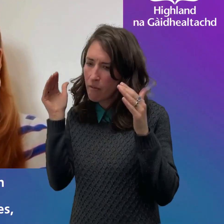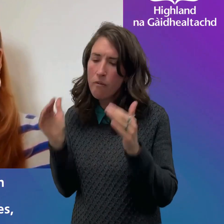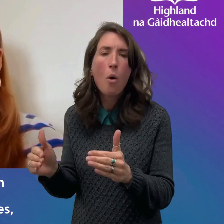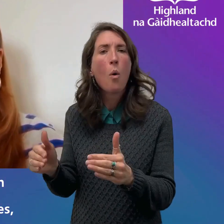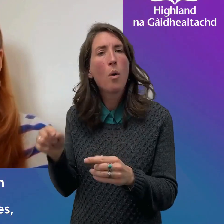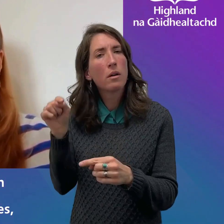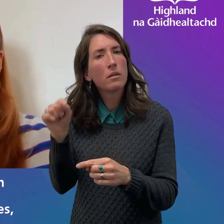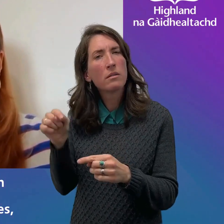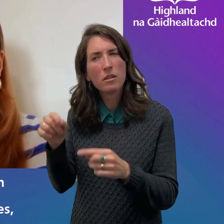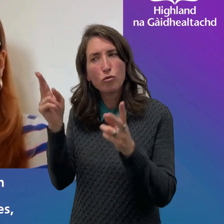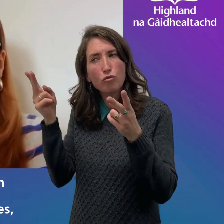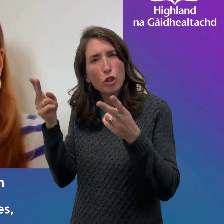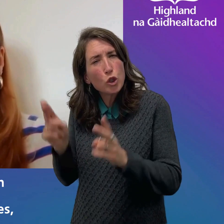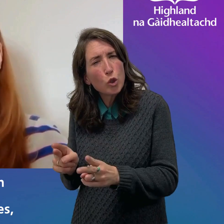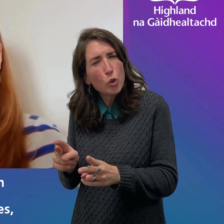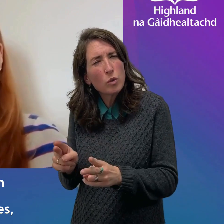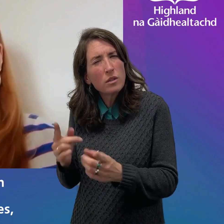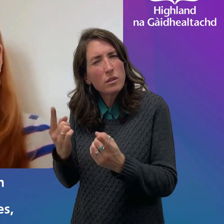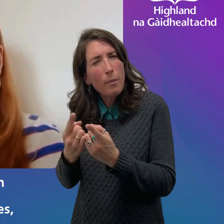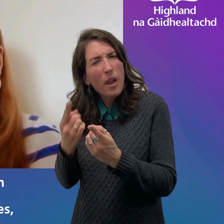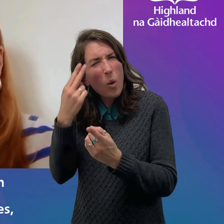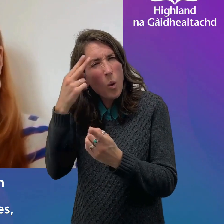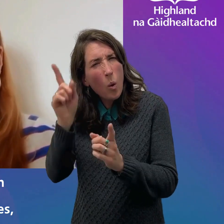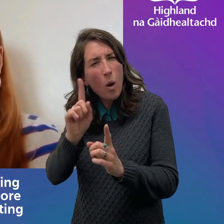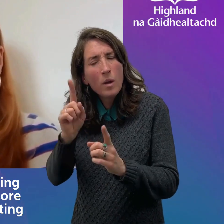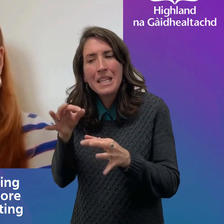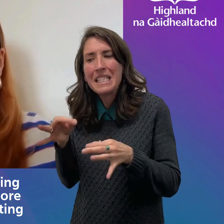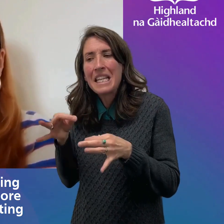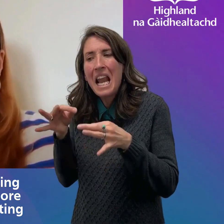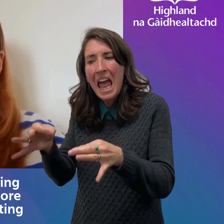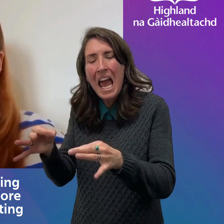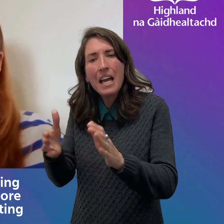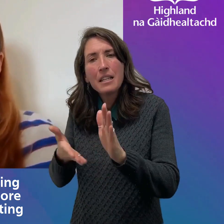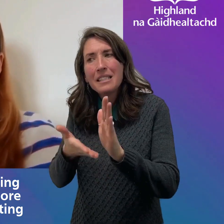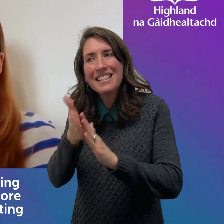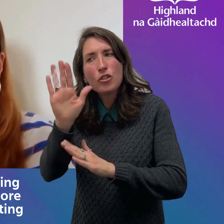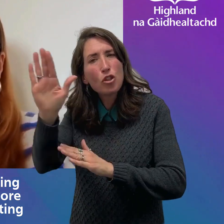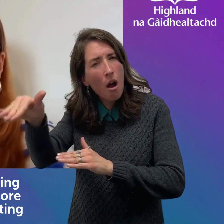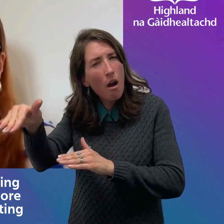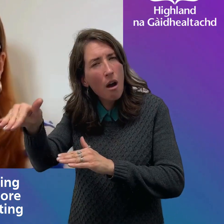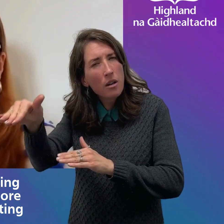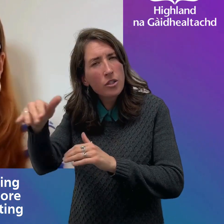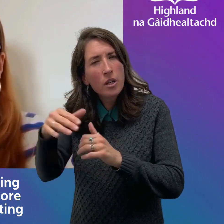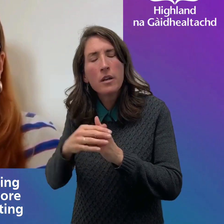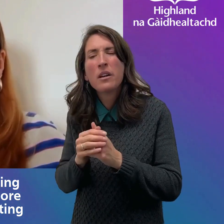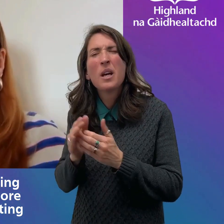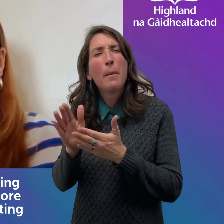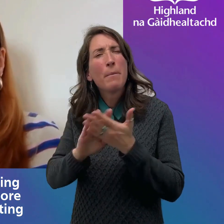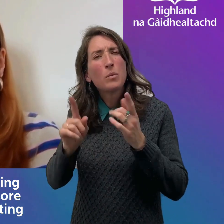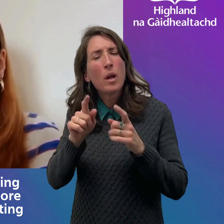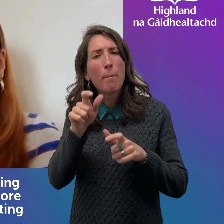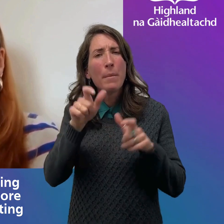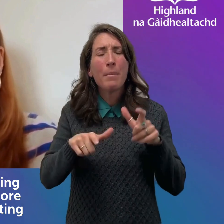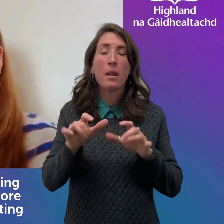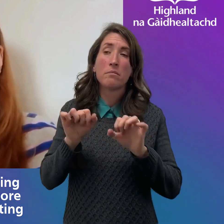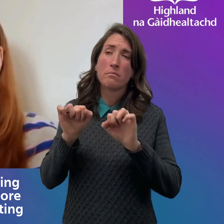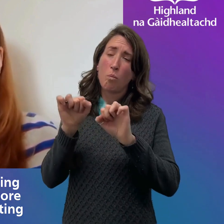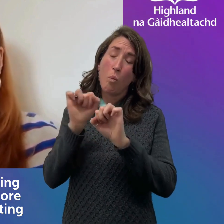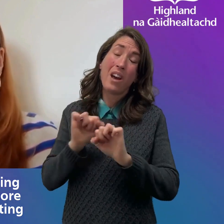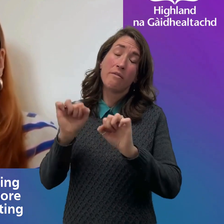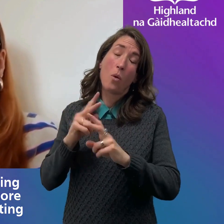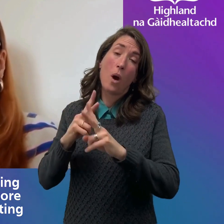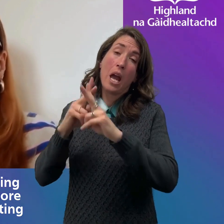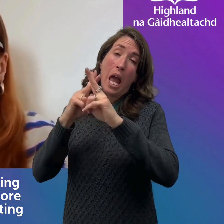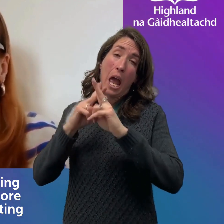on reducing what sometimes gets called delayed discharges which is people who are waiting for care closer to home